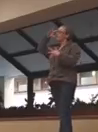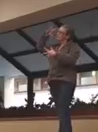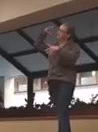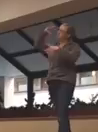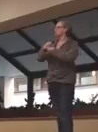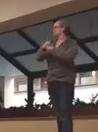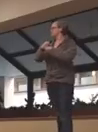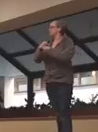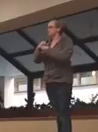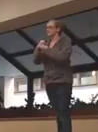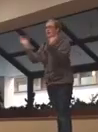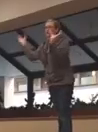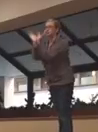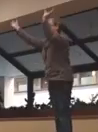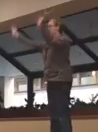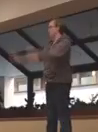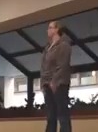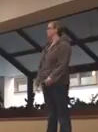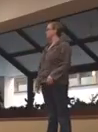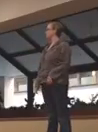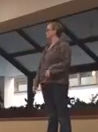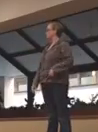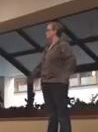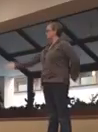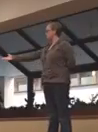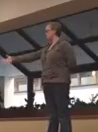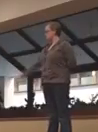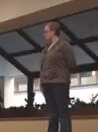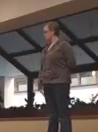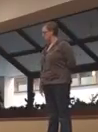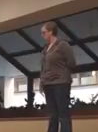For myself, I want to have trust in the certification.